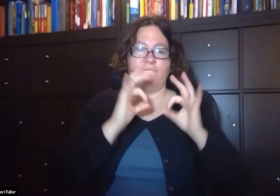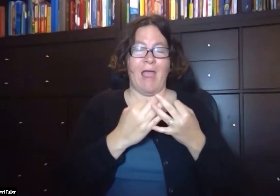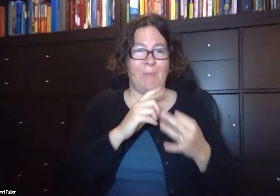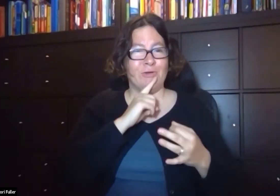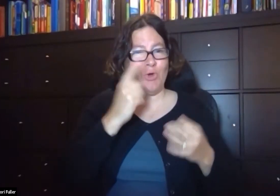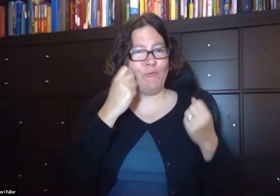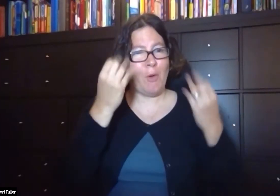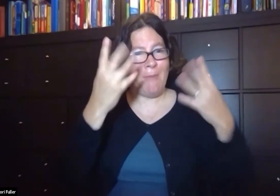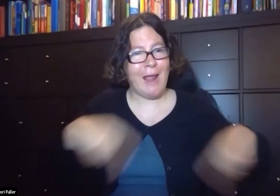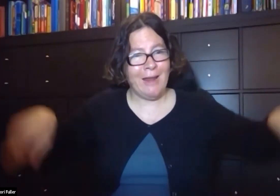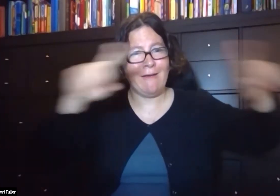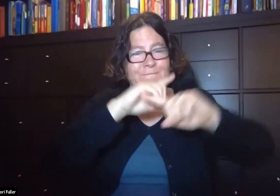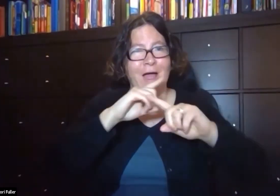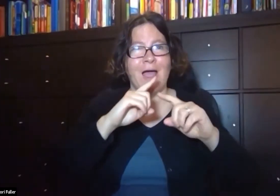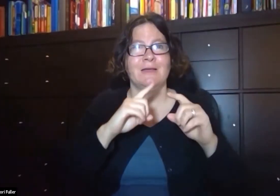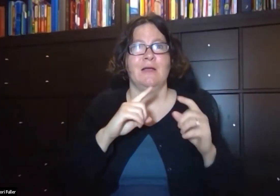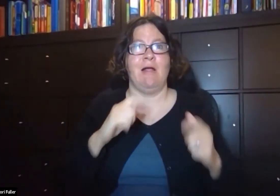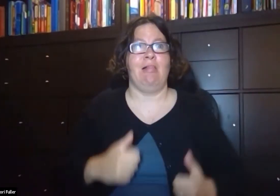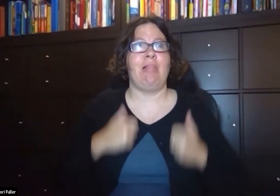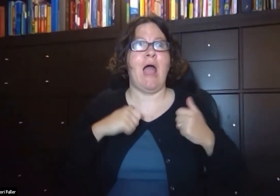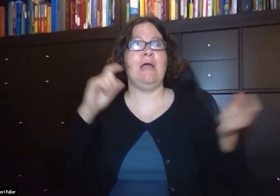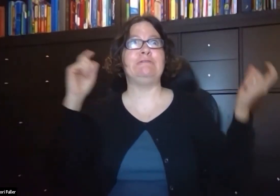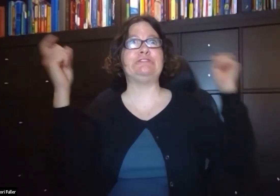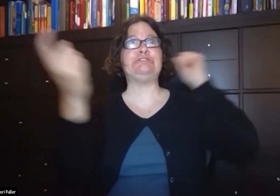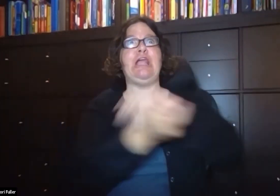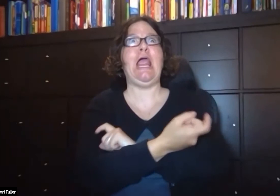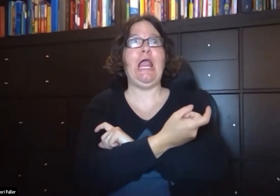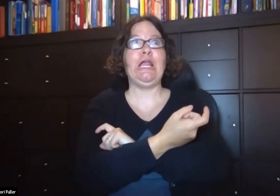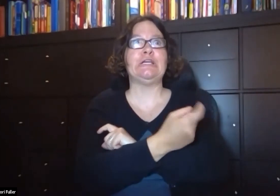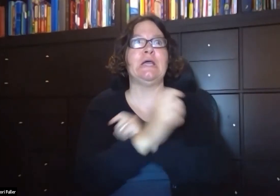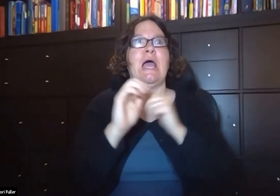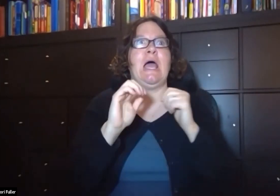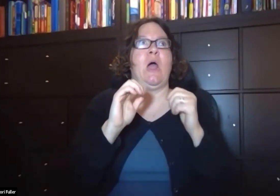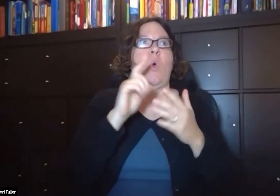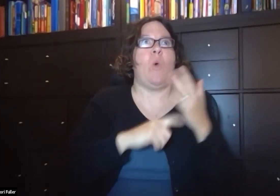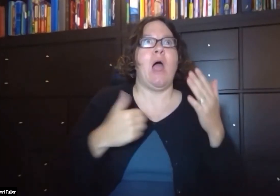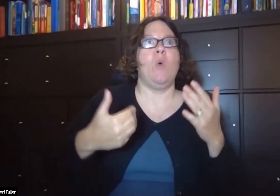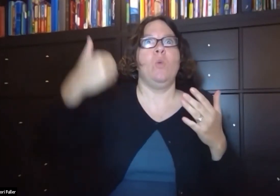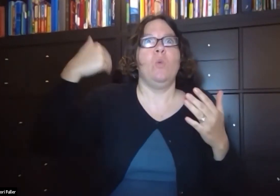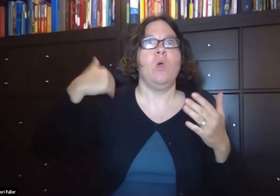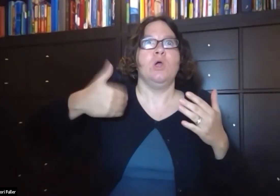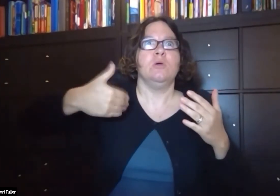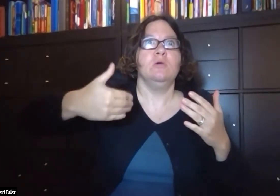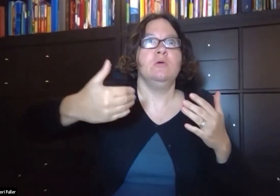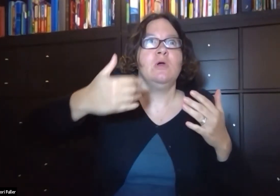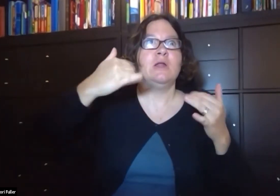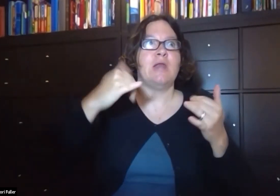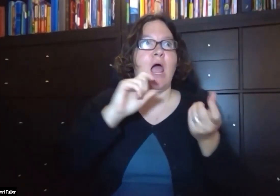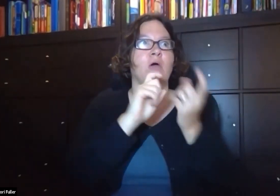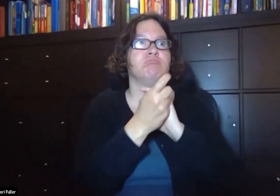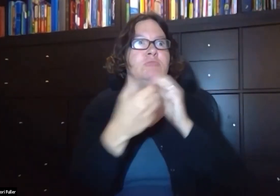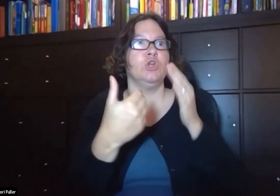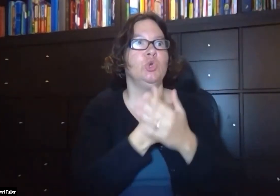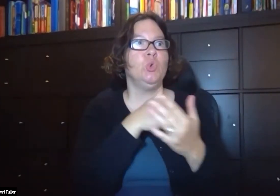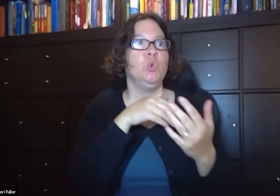And of course, in the beginning of the pandemic, this was quite a challenge for our family, as I'm sure it was for all of you, in